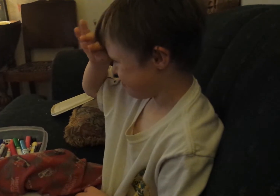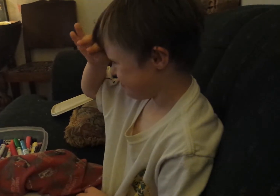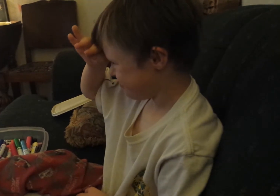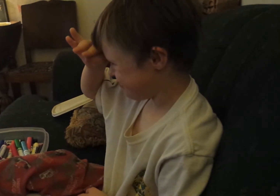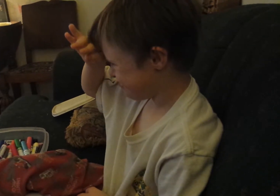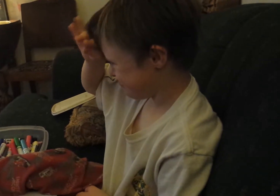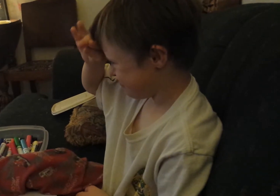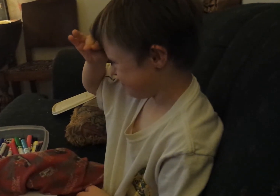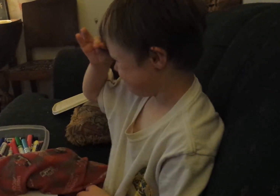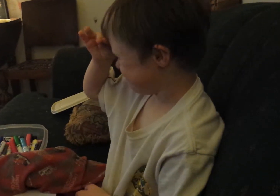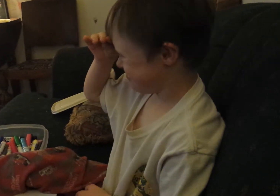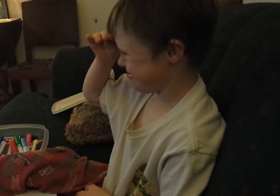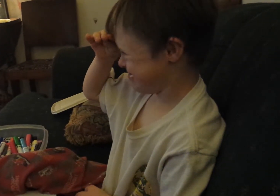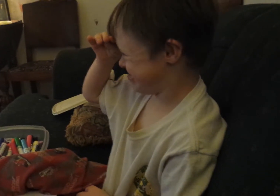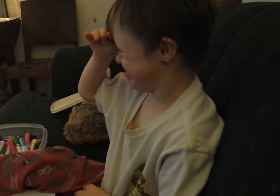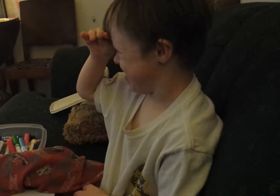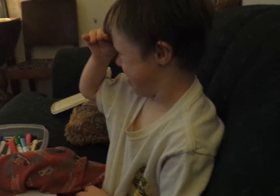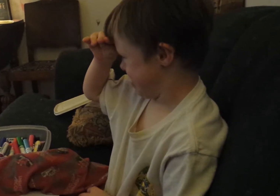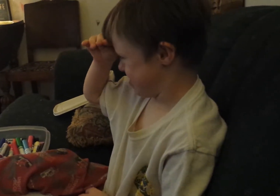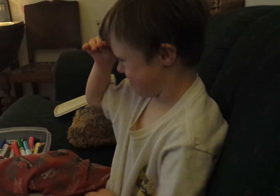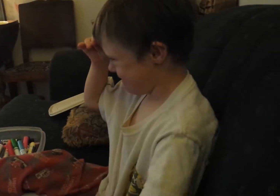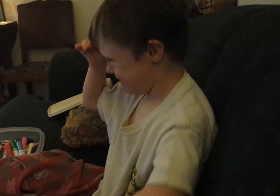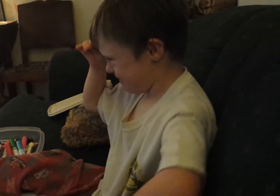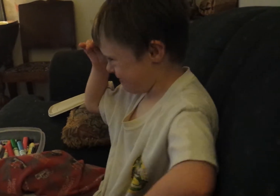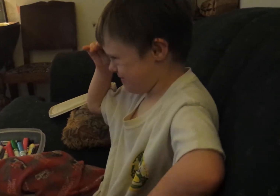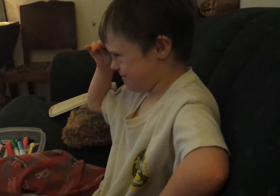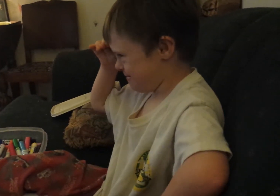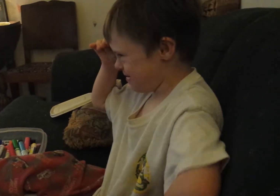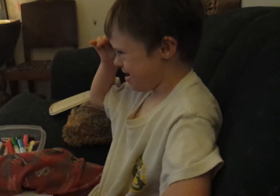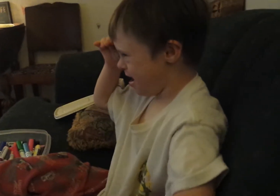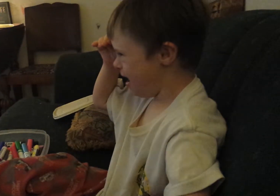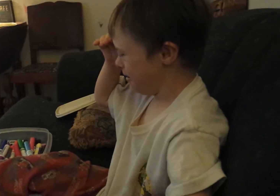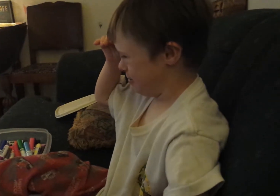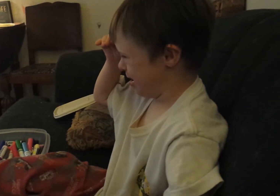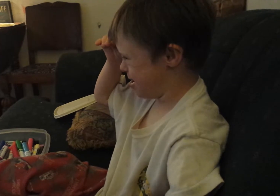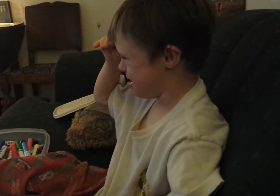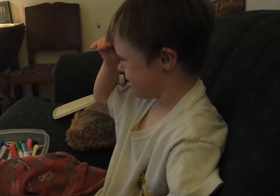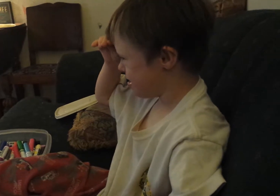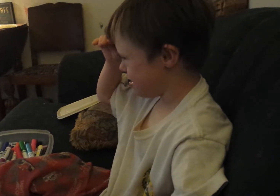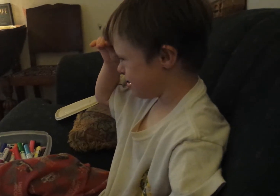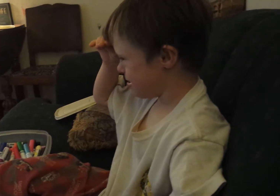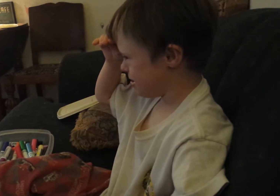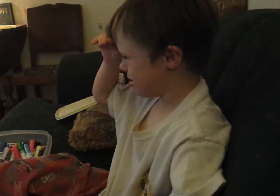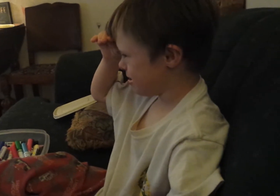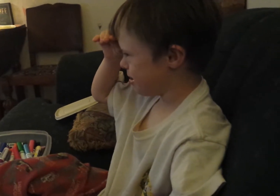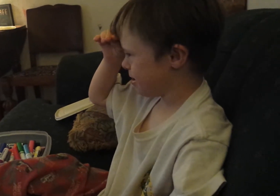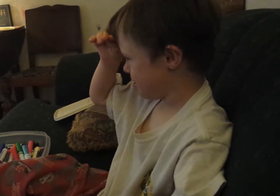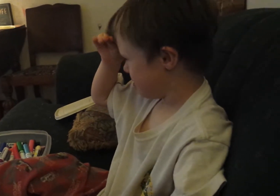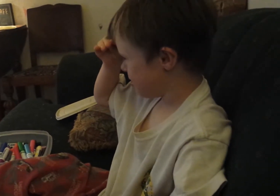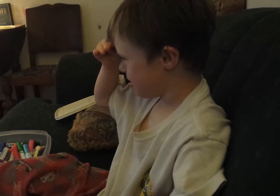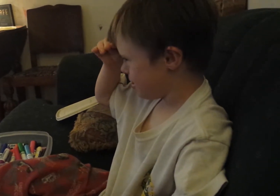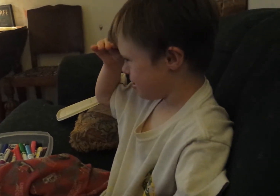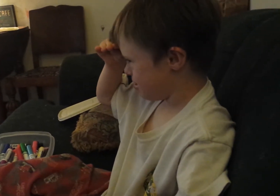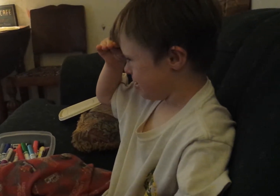Good signing! Thanks! You're welcome! I You're welcome, Mars. Brown?